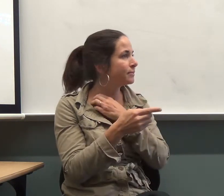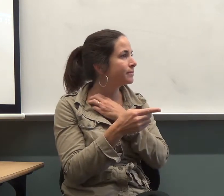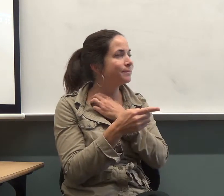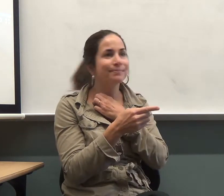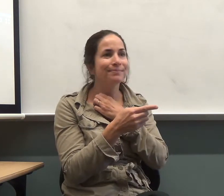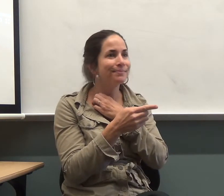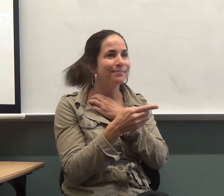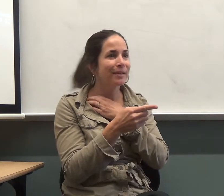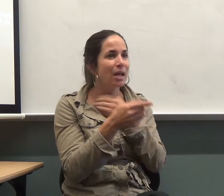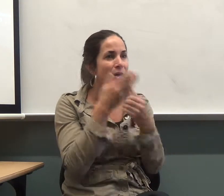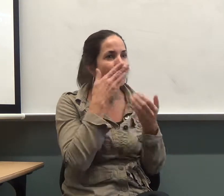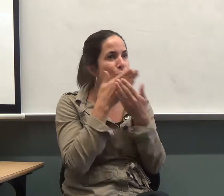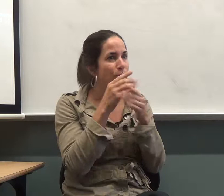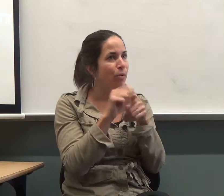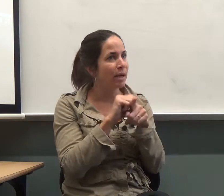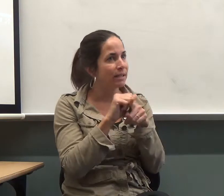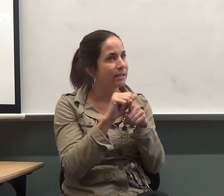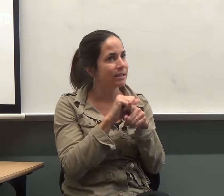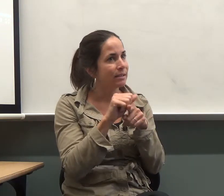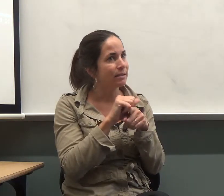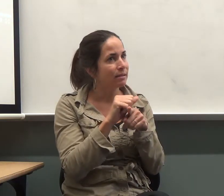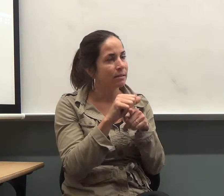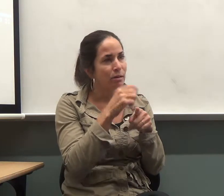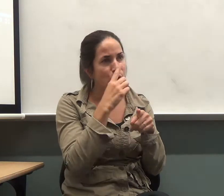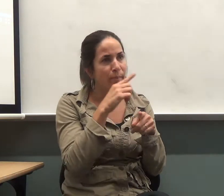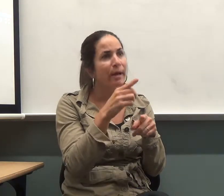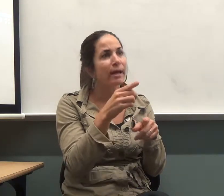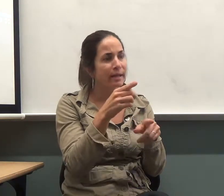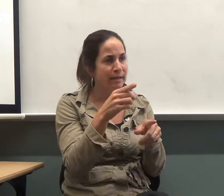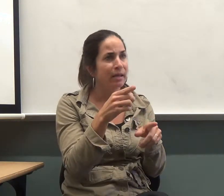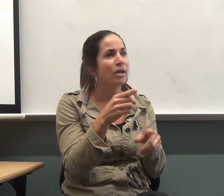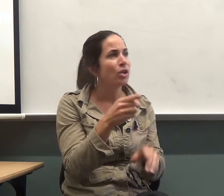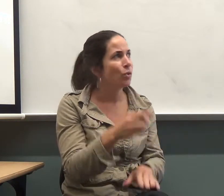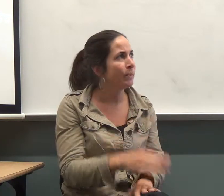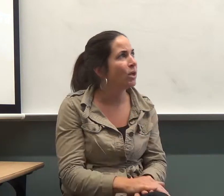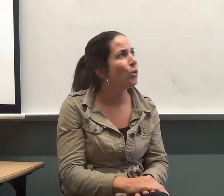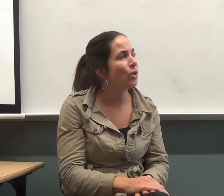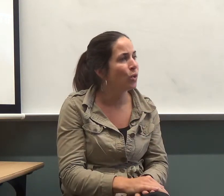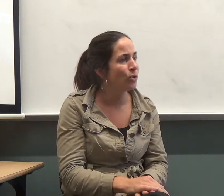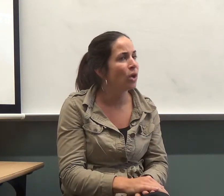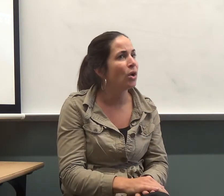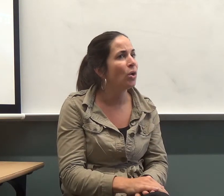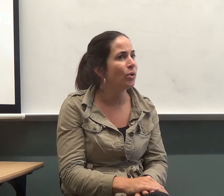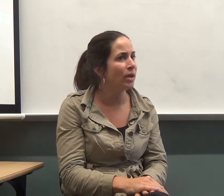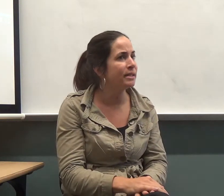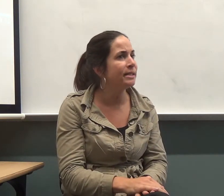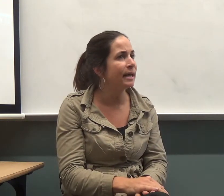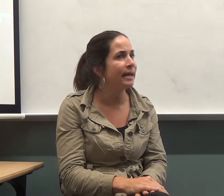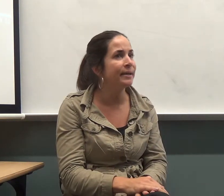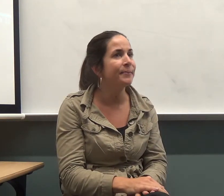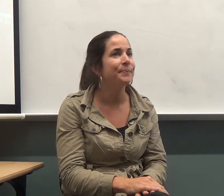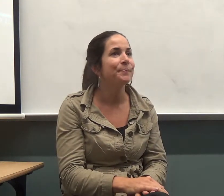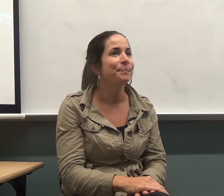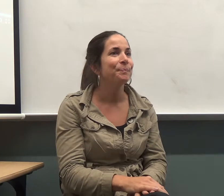practice. That's good practice. Brian, I'm sorry, but thank you. Yeah, sorry guys, you got 2 assignments. Oh, I'm Great so going. mean. Thanks, sorry,